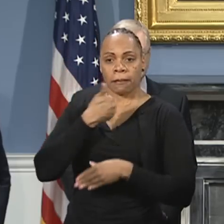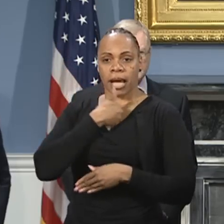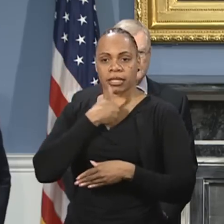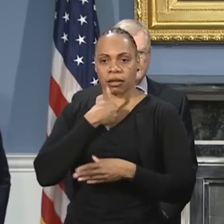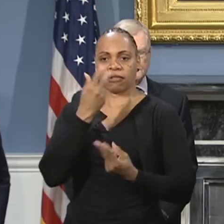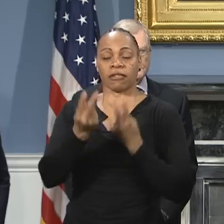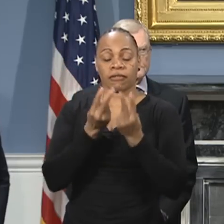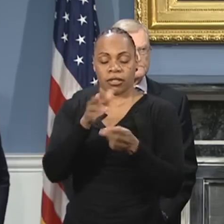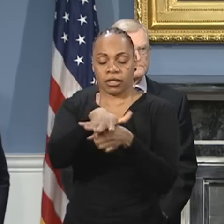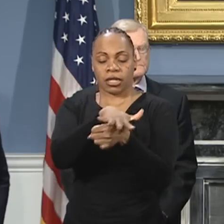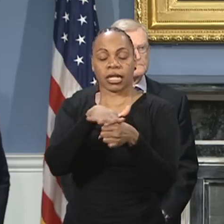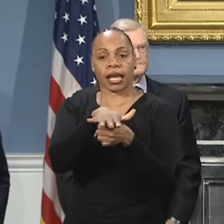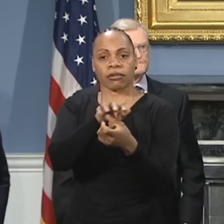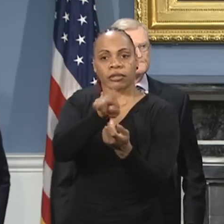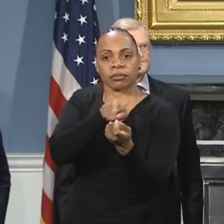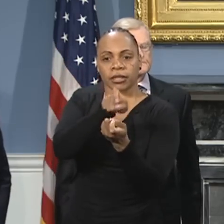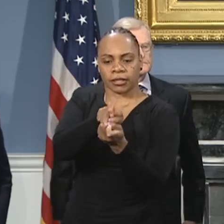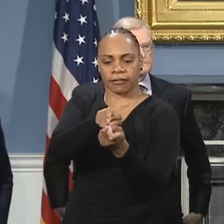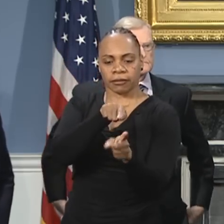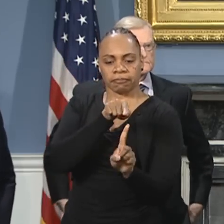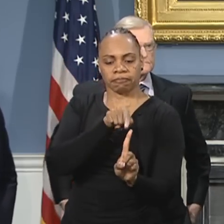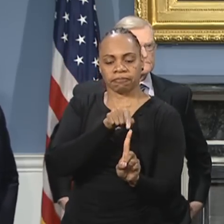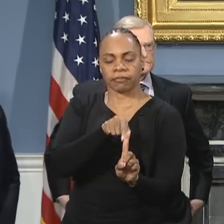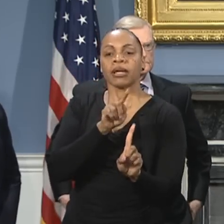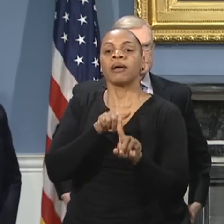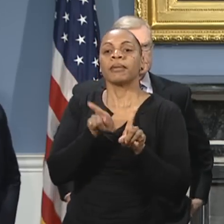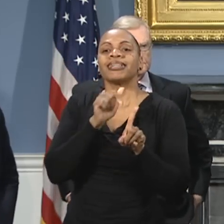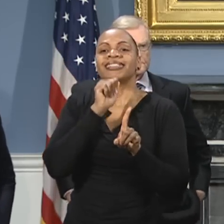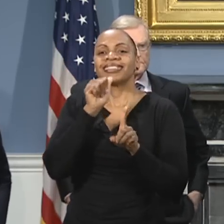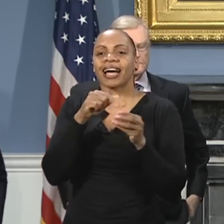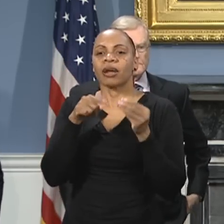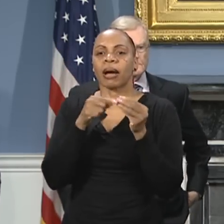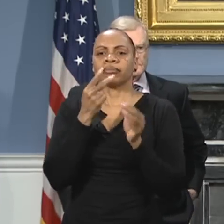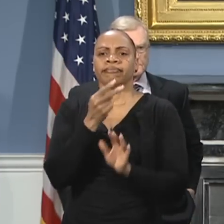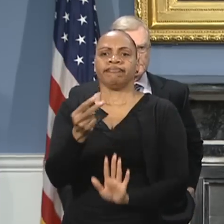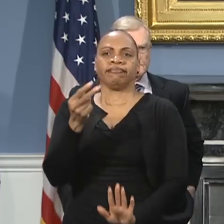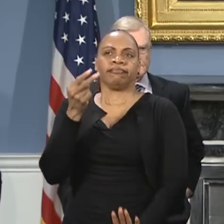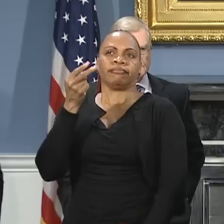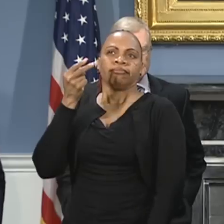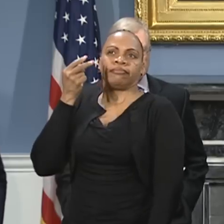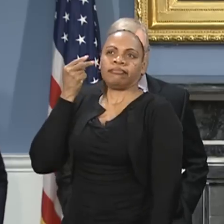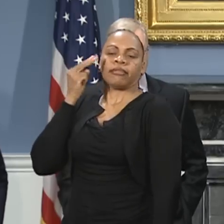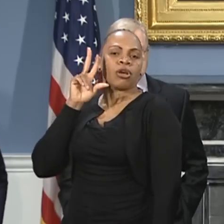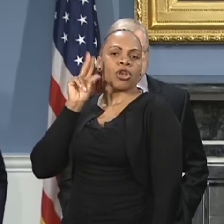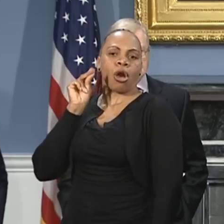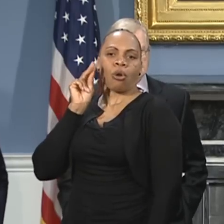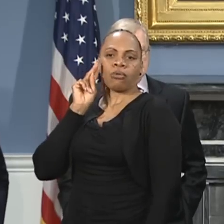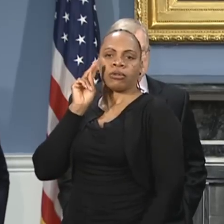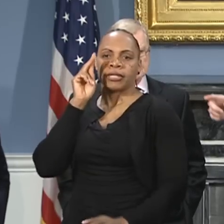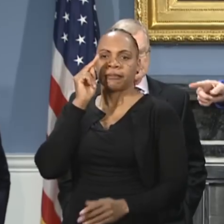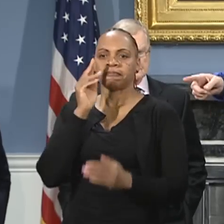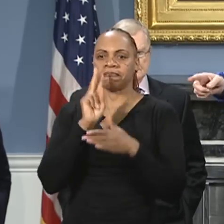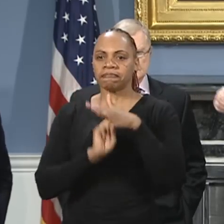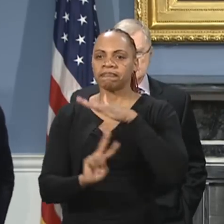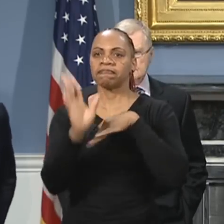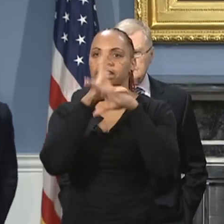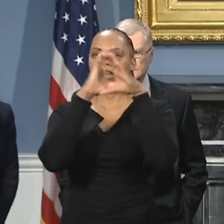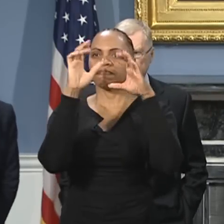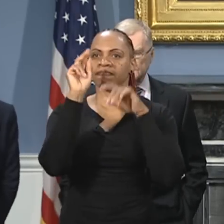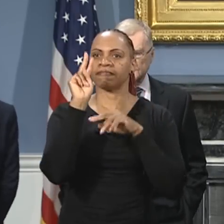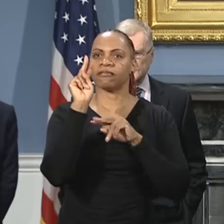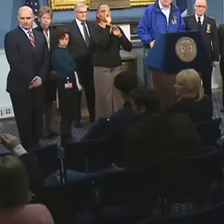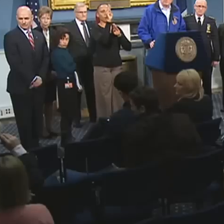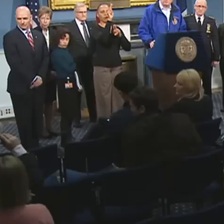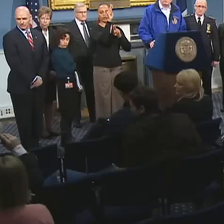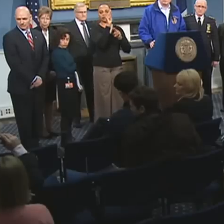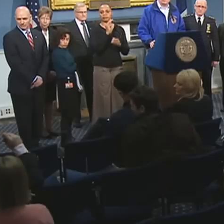But this is not about looking backward. This is about looking forward to how we can improve the performance each time. Rich. Mr.